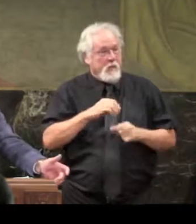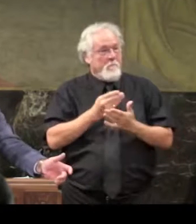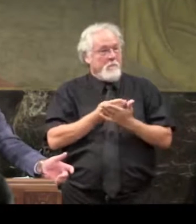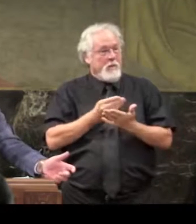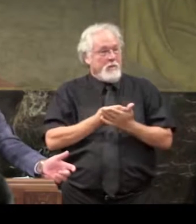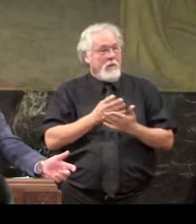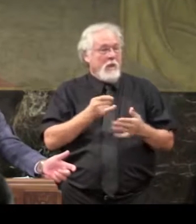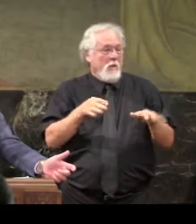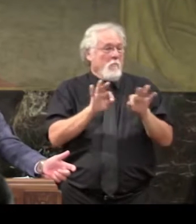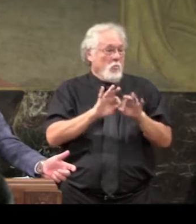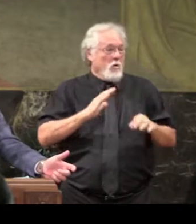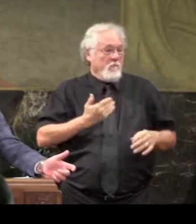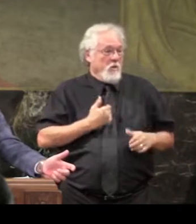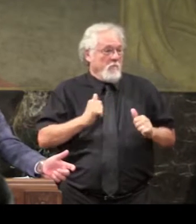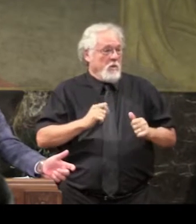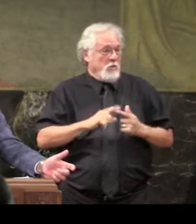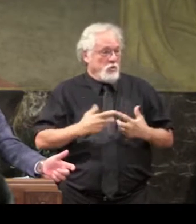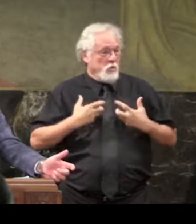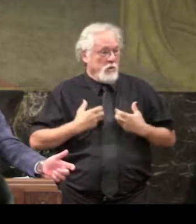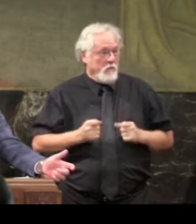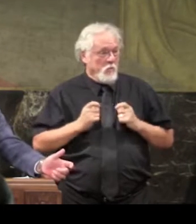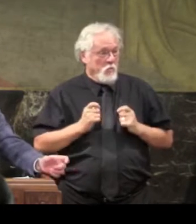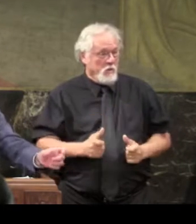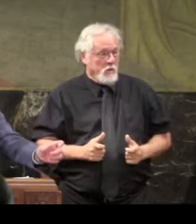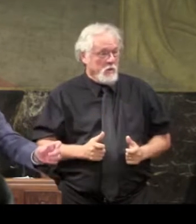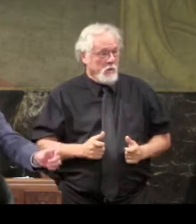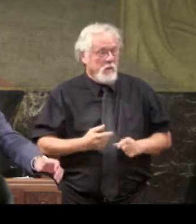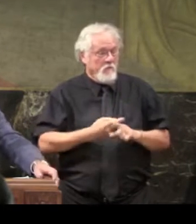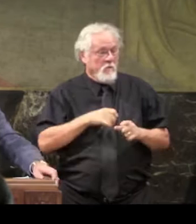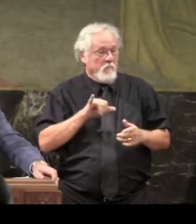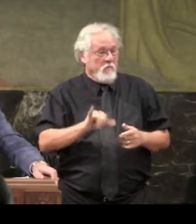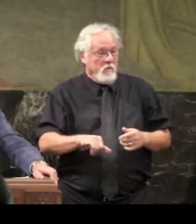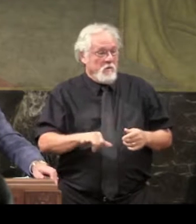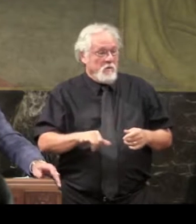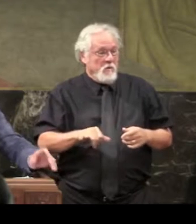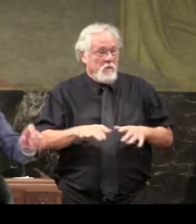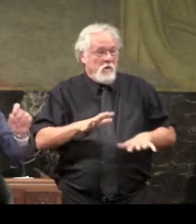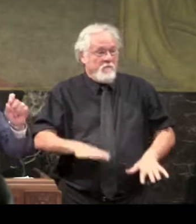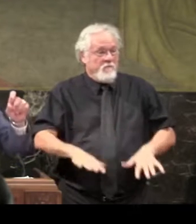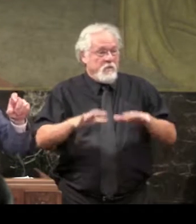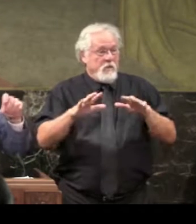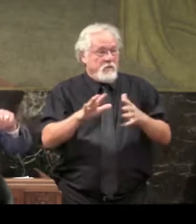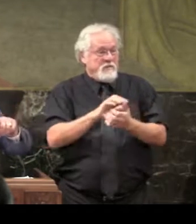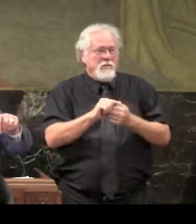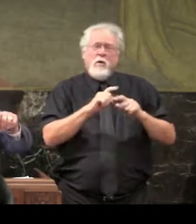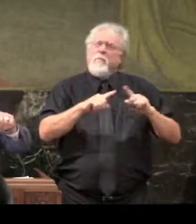probably in the importance of our ability to recover quickly and fully from this flood